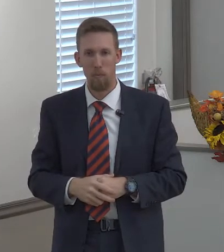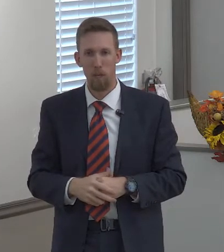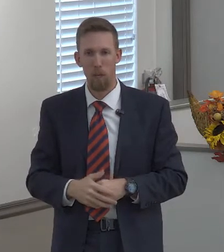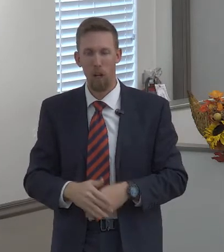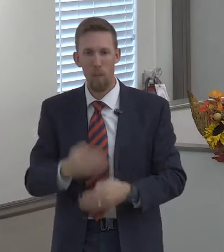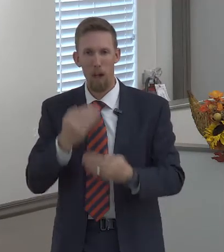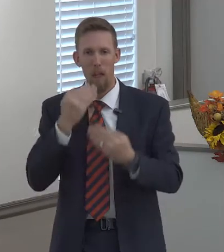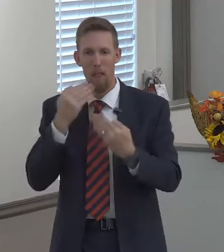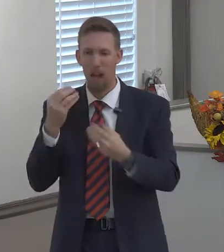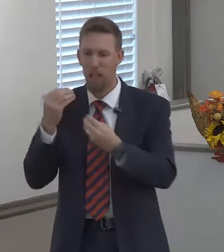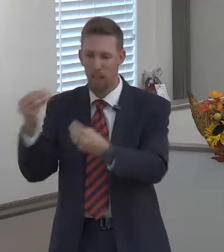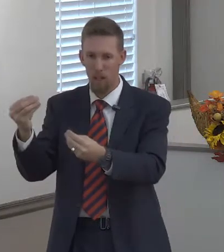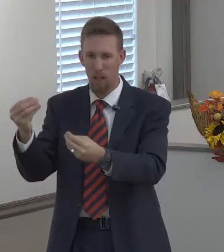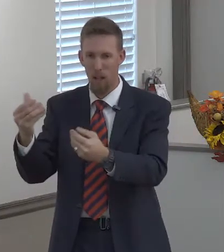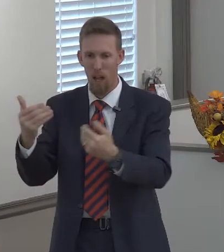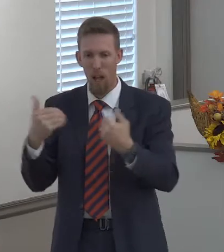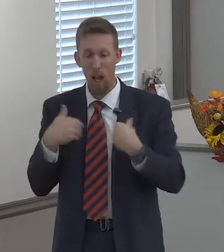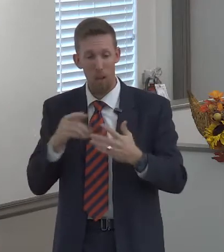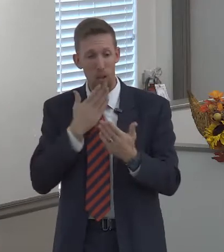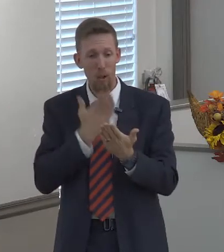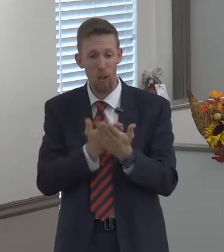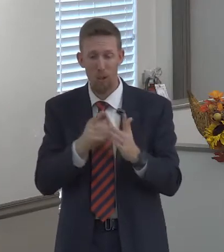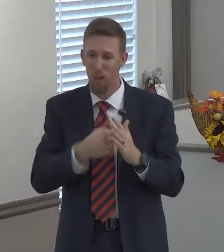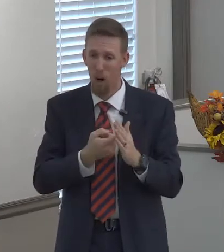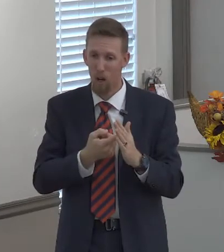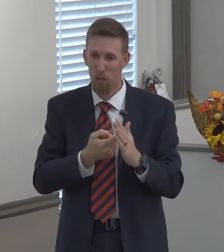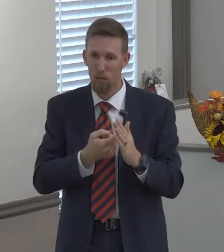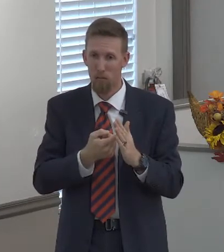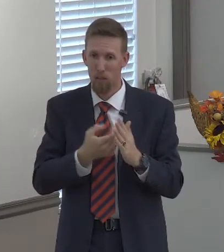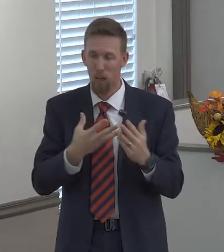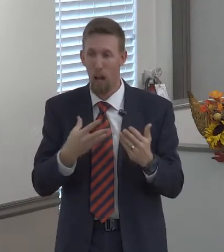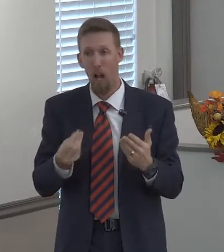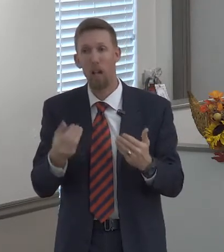since 1863 on the last Thursday of November.